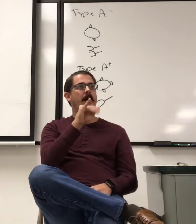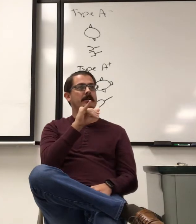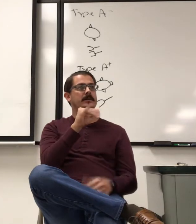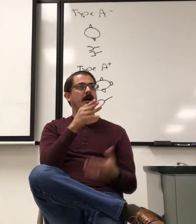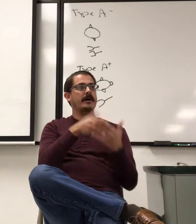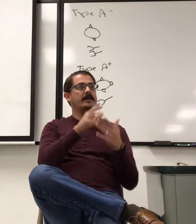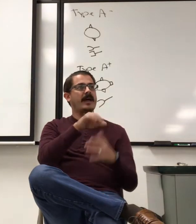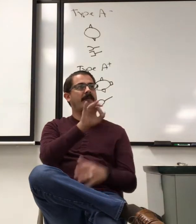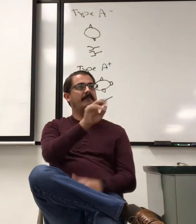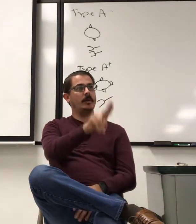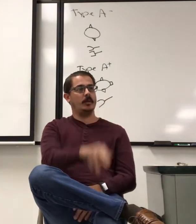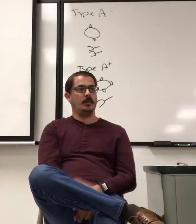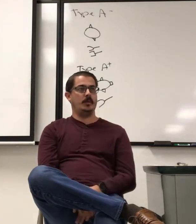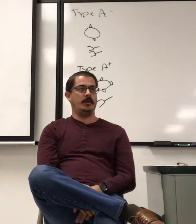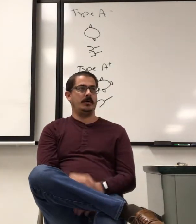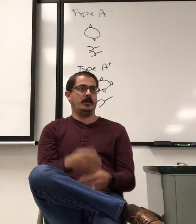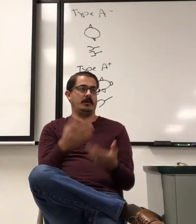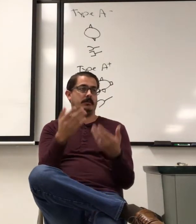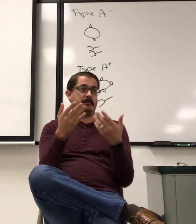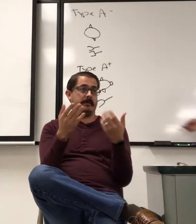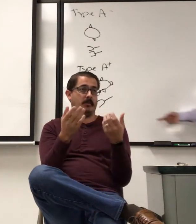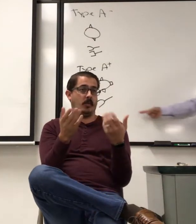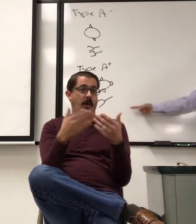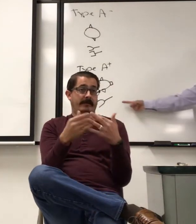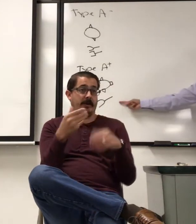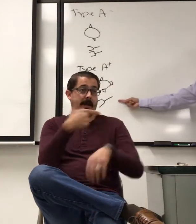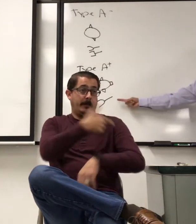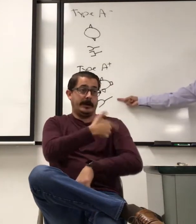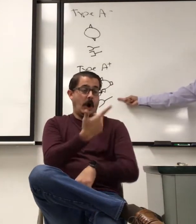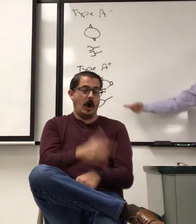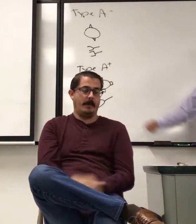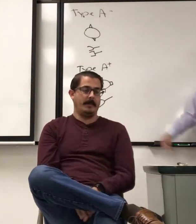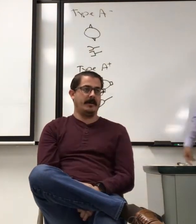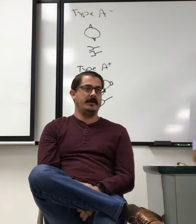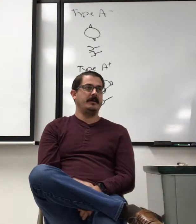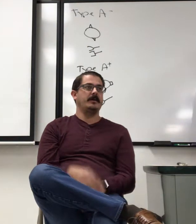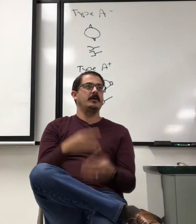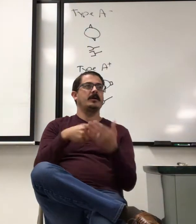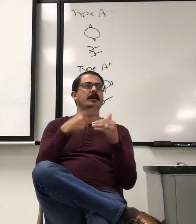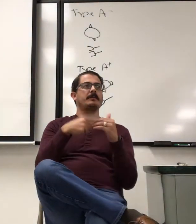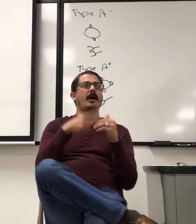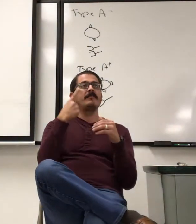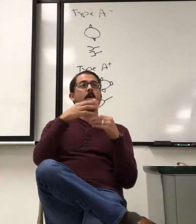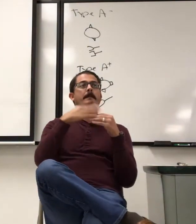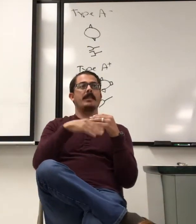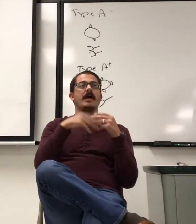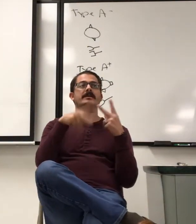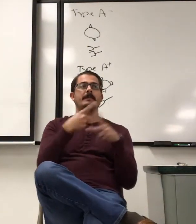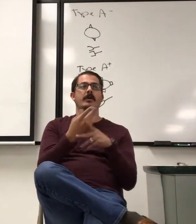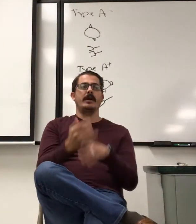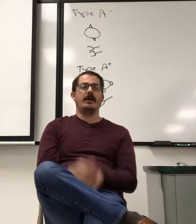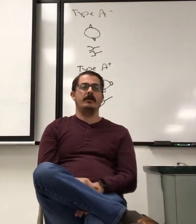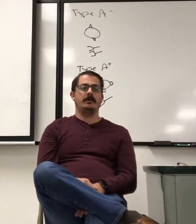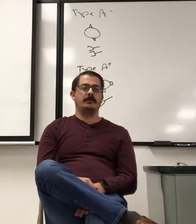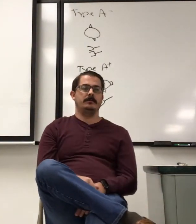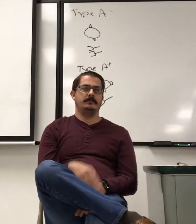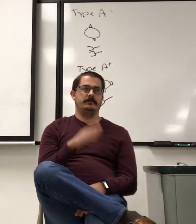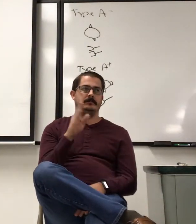antibodies against everything they shot in your arm. Anyways, that's what antibodies are. We're just talking about for blood typing. Let's do